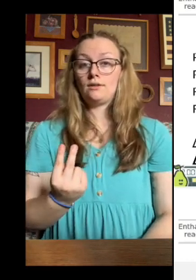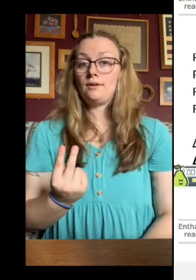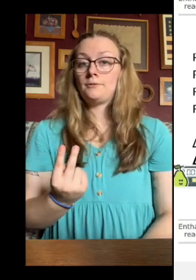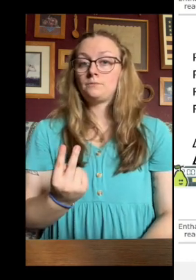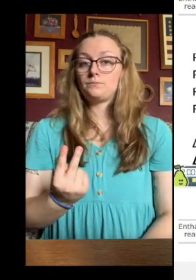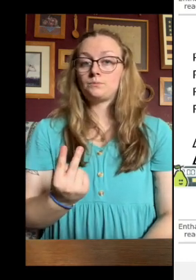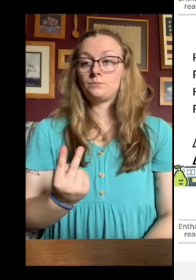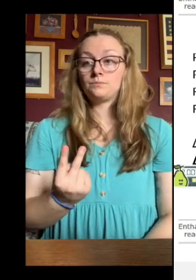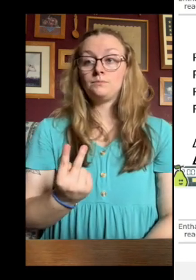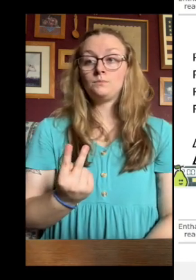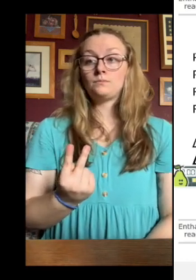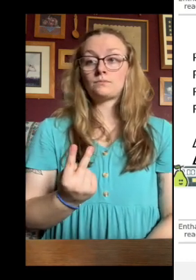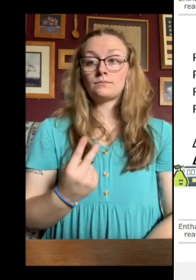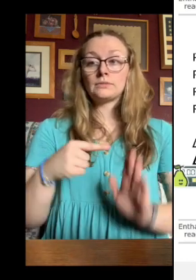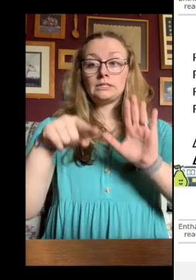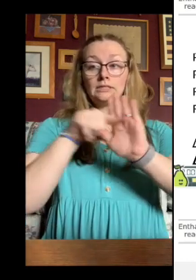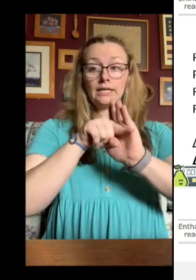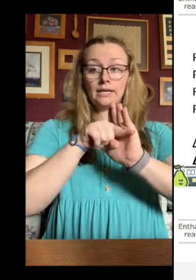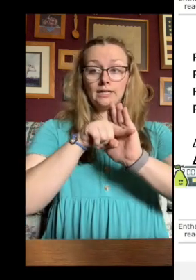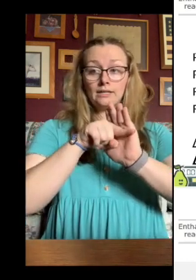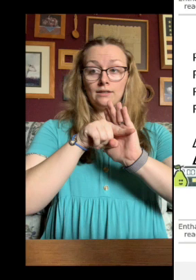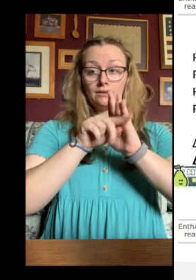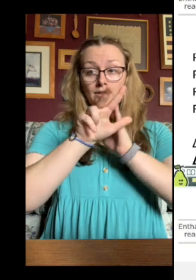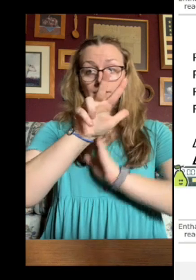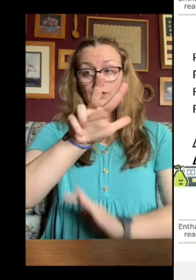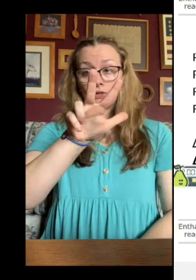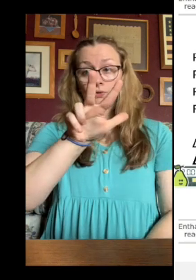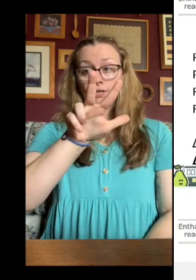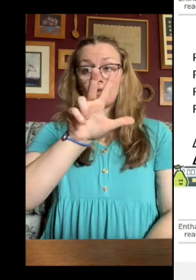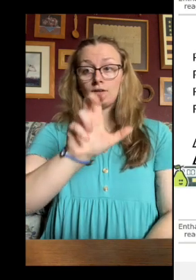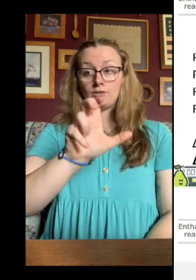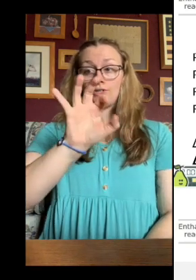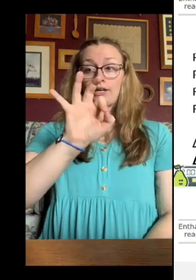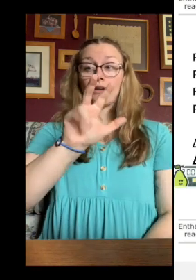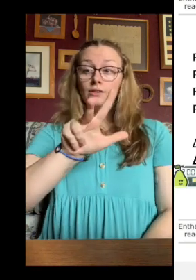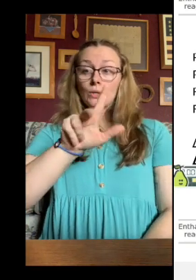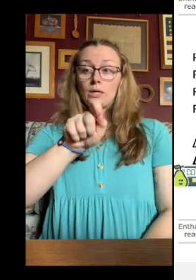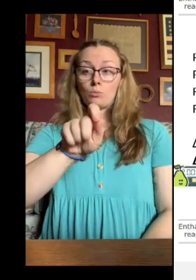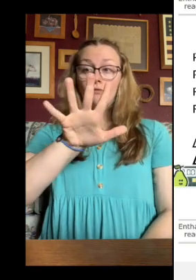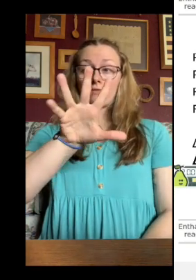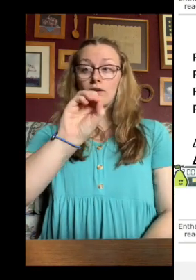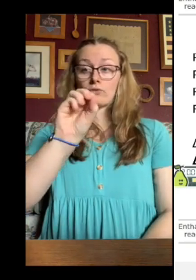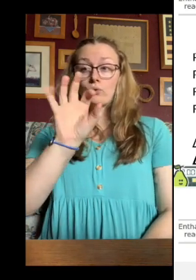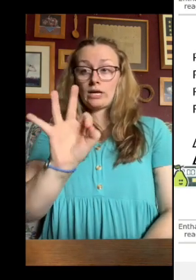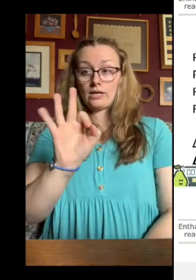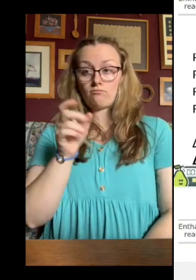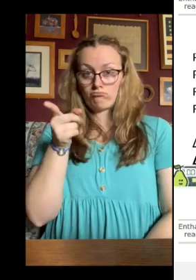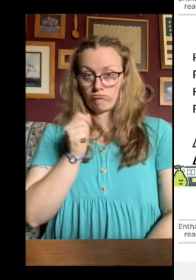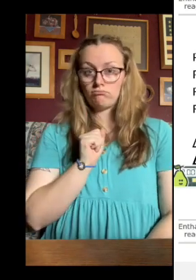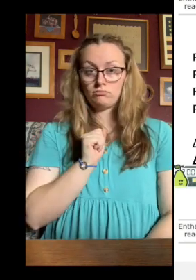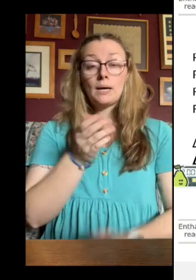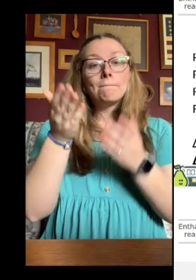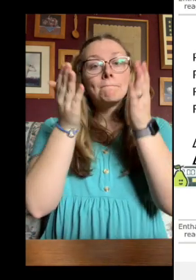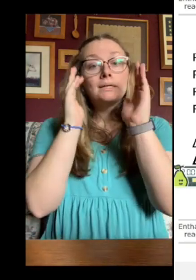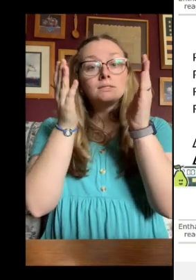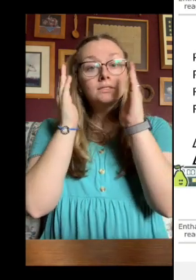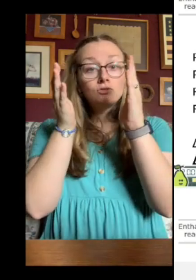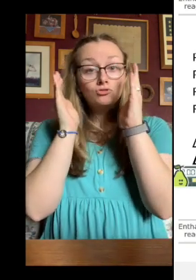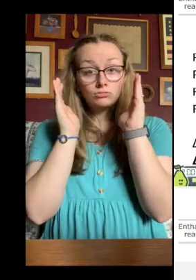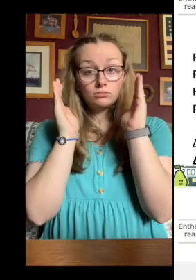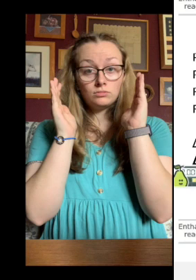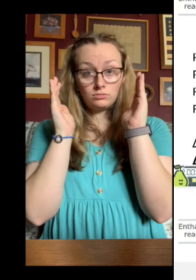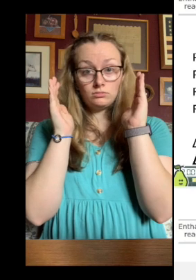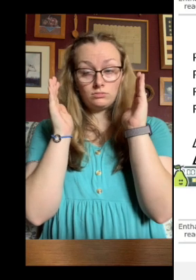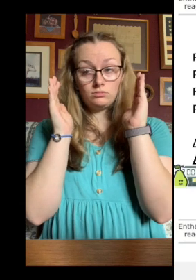is negative 393.509. That's right there. Pay attention that